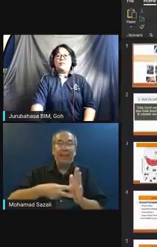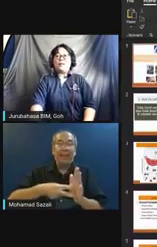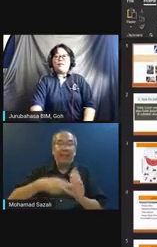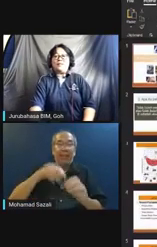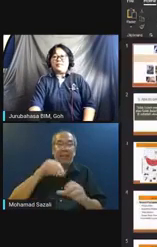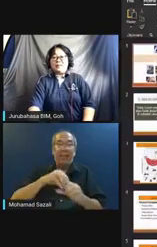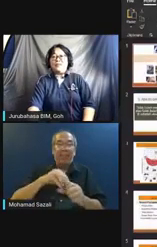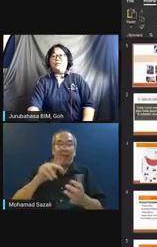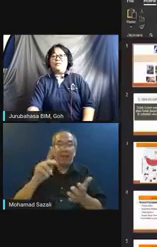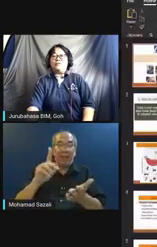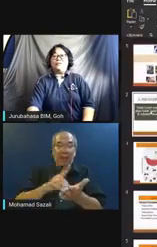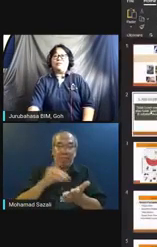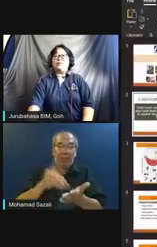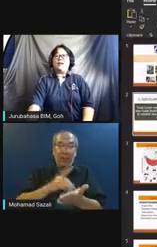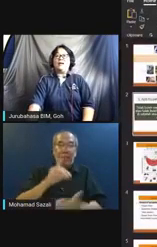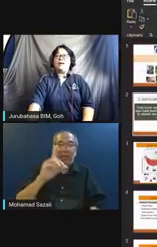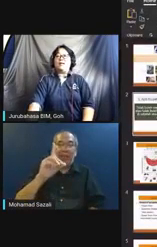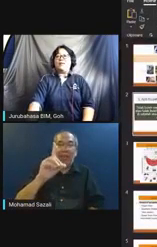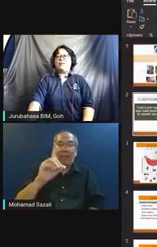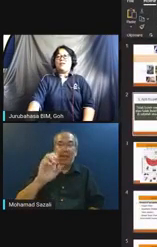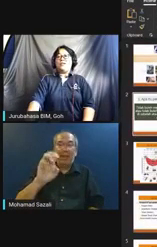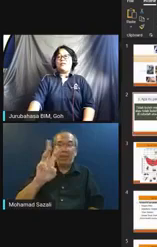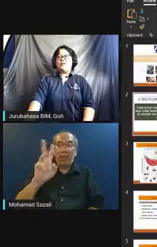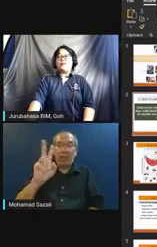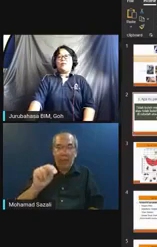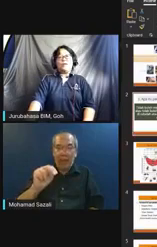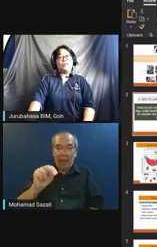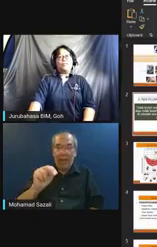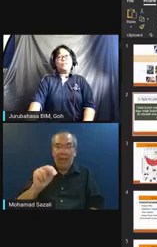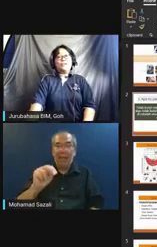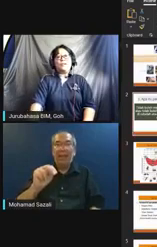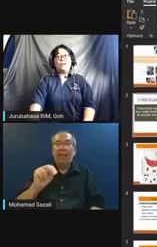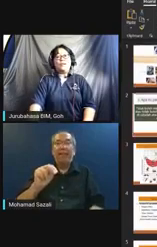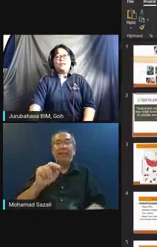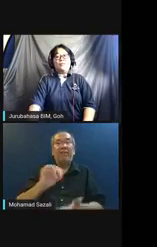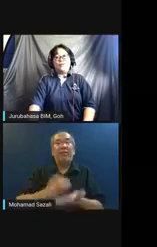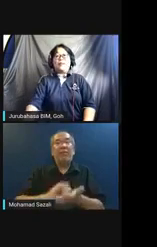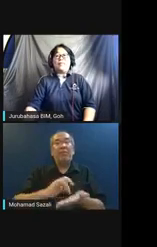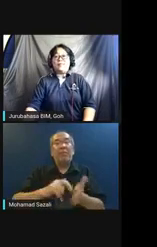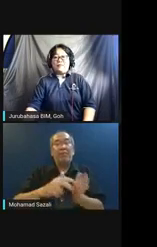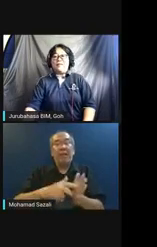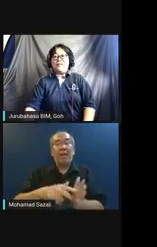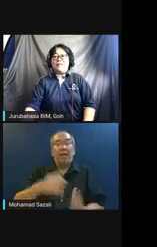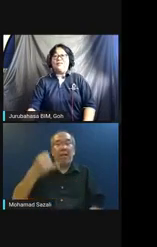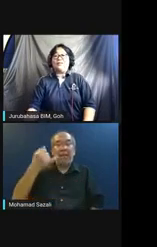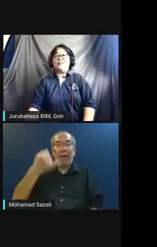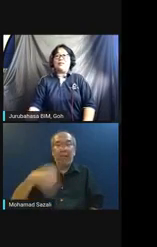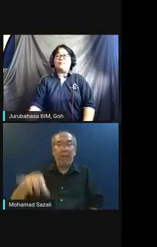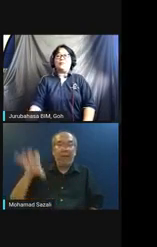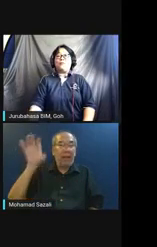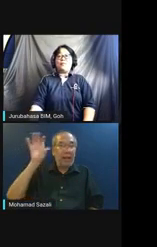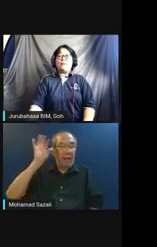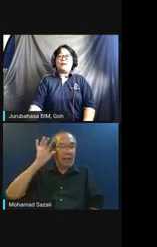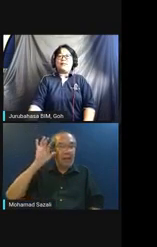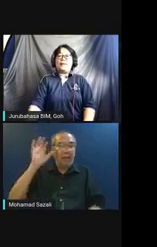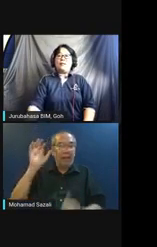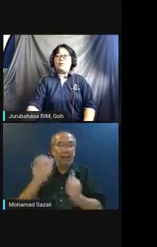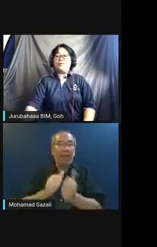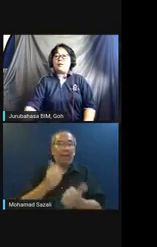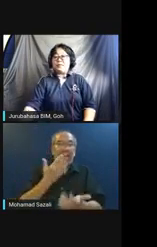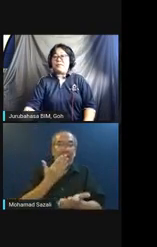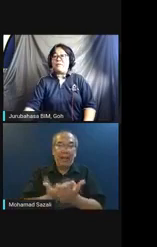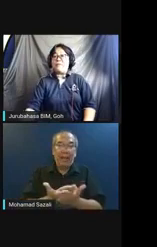So the word deaf itself, if you actually go look at the definitions provided by